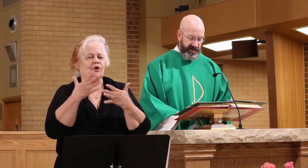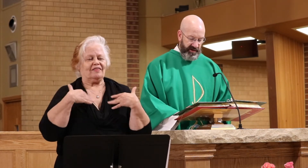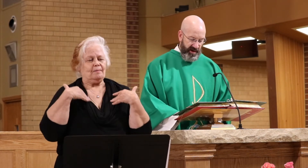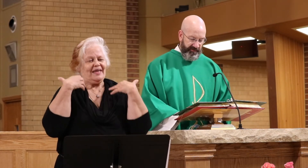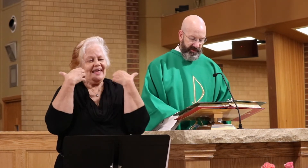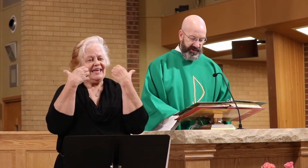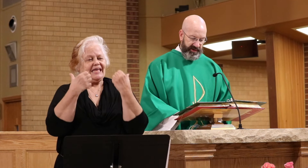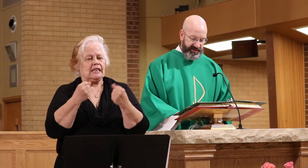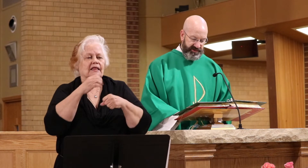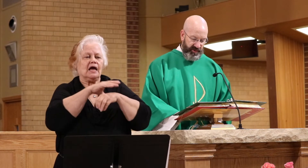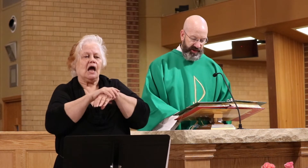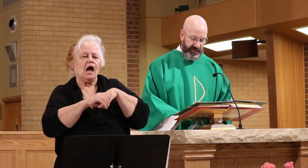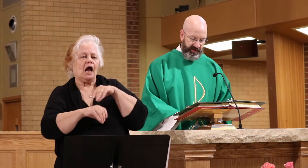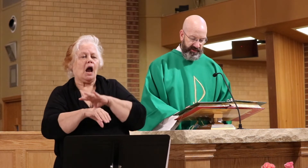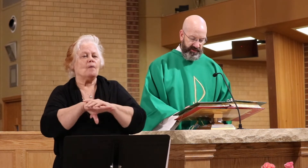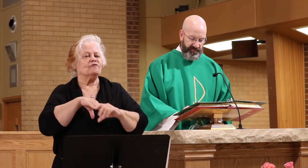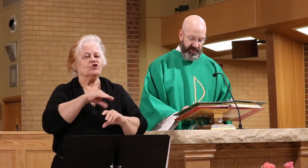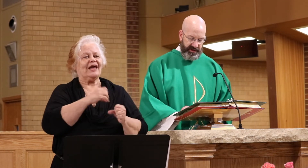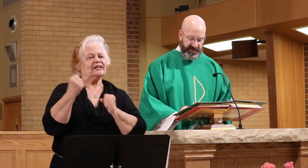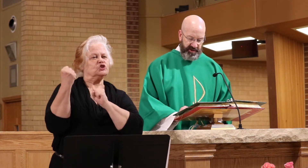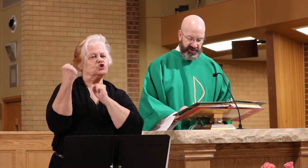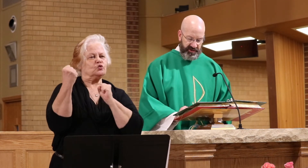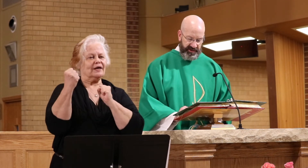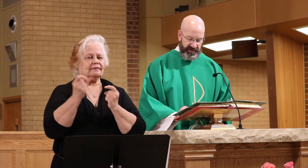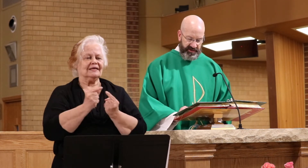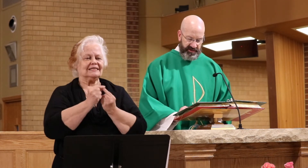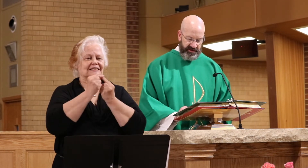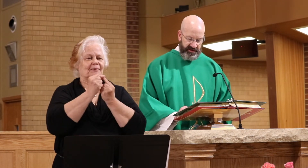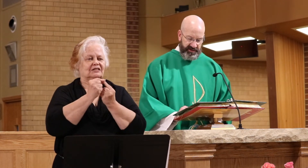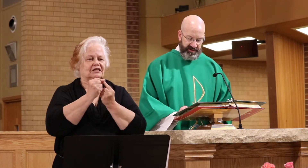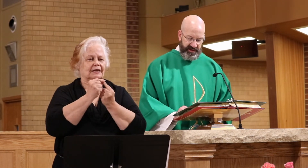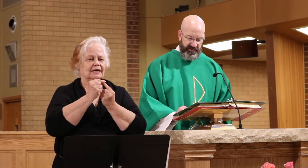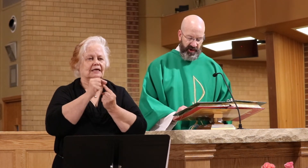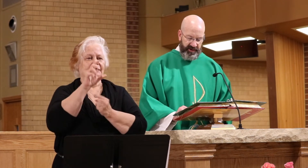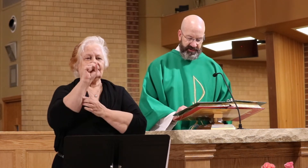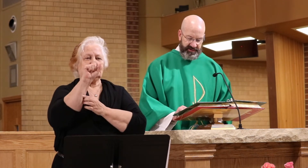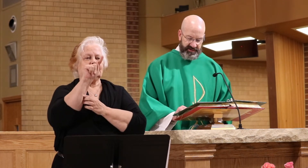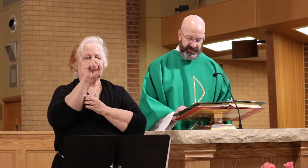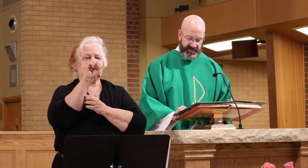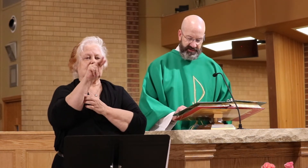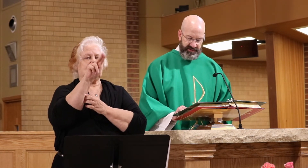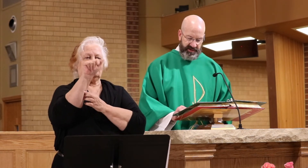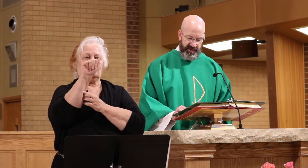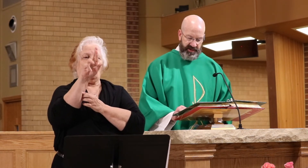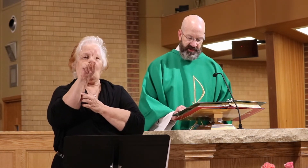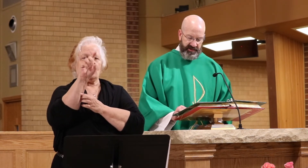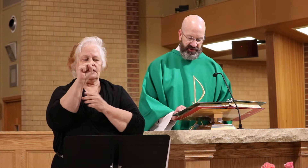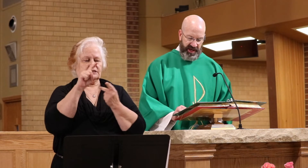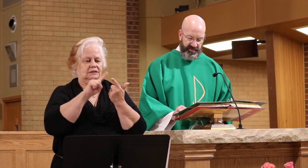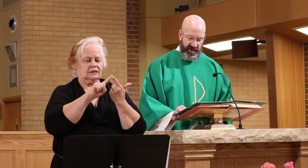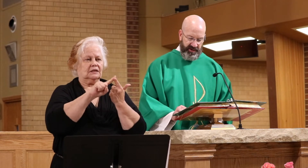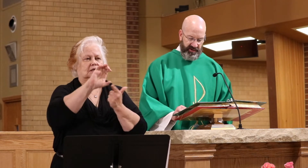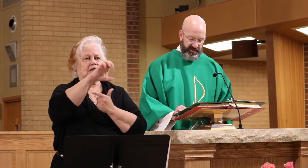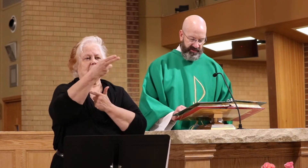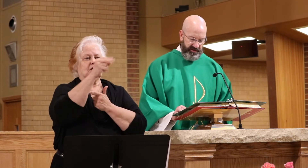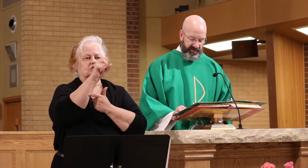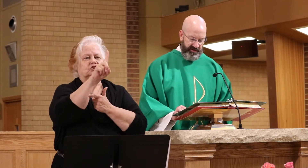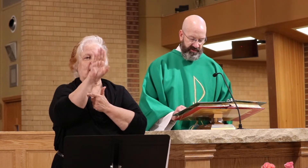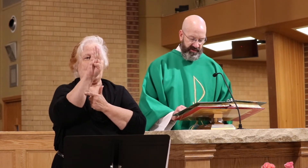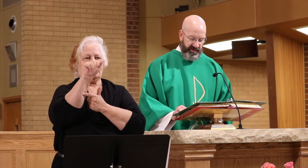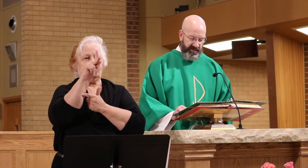healing, comfort, and strength, especially Stephen Artis, Chad